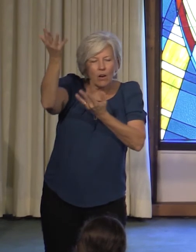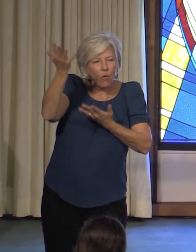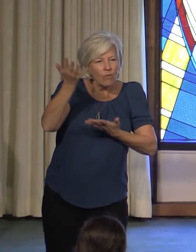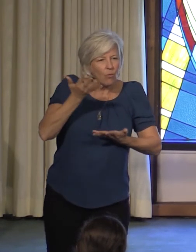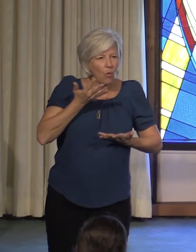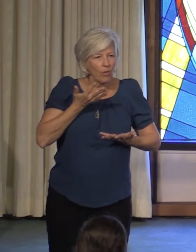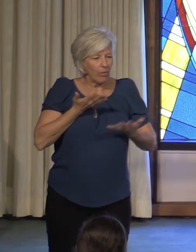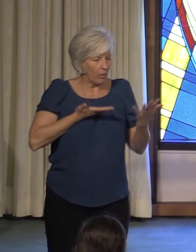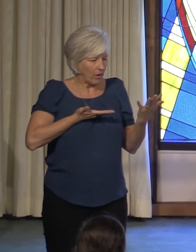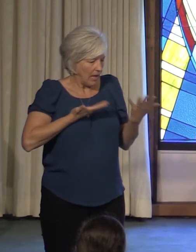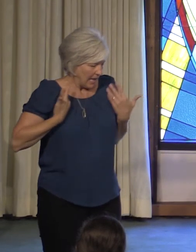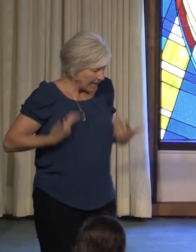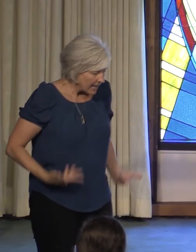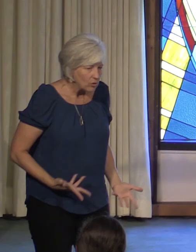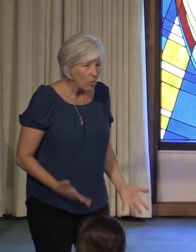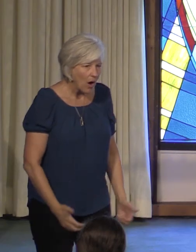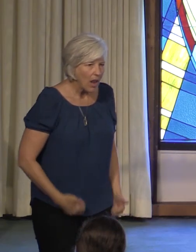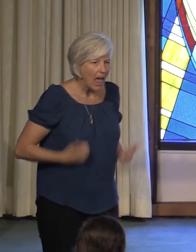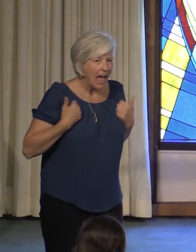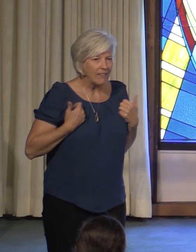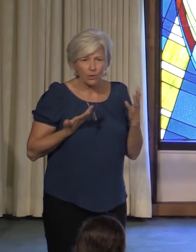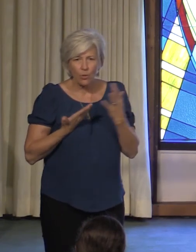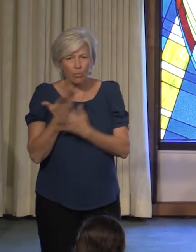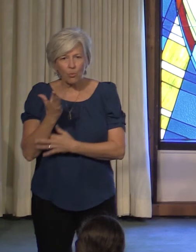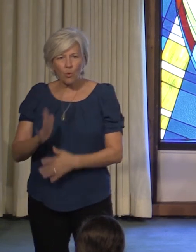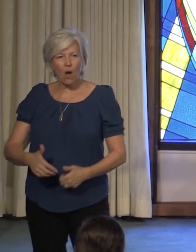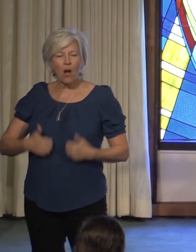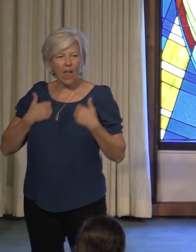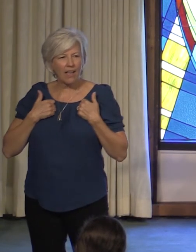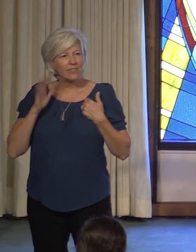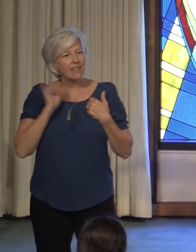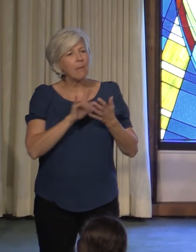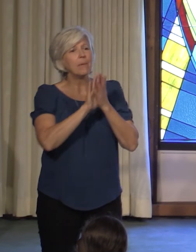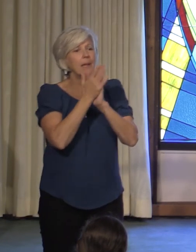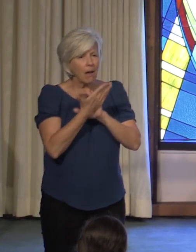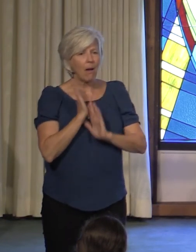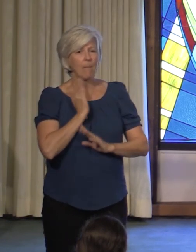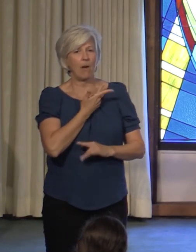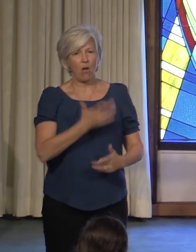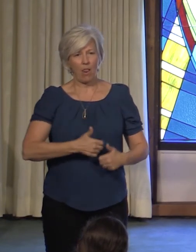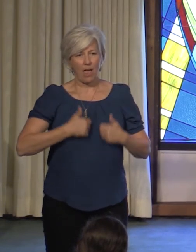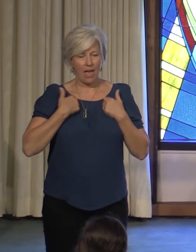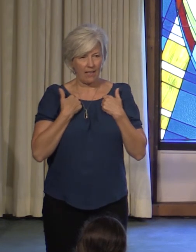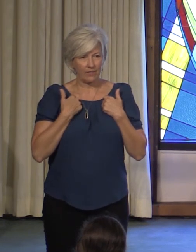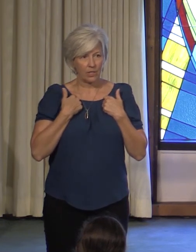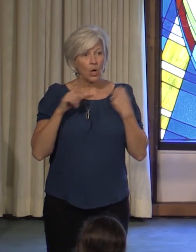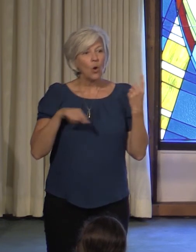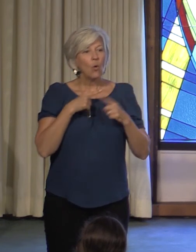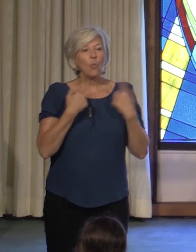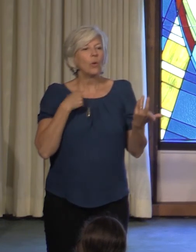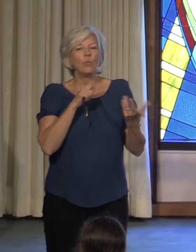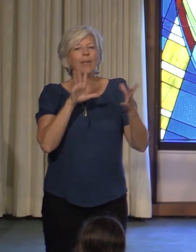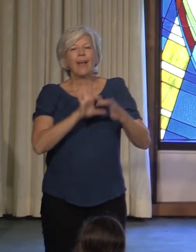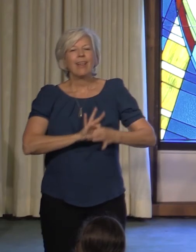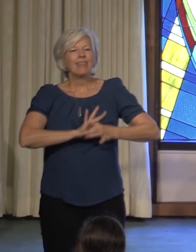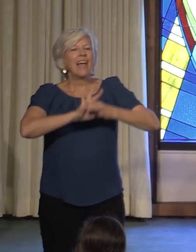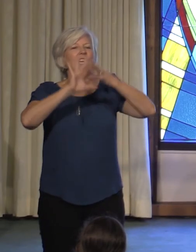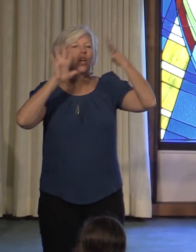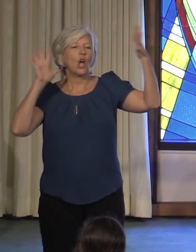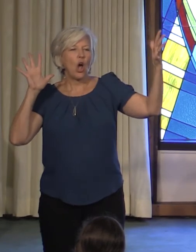our lives, through our lives, that become our lives when we let go of